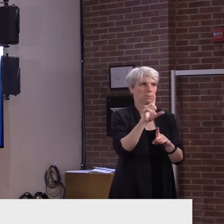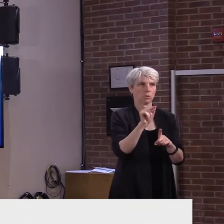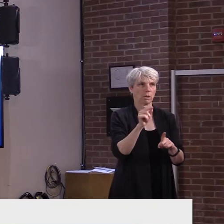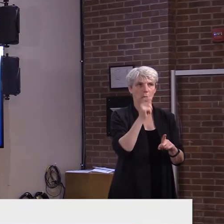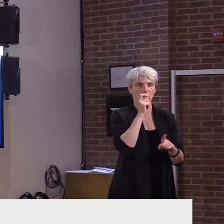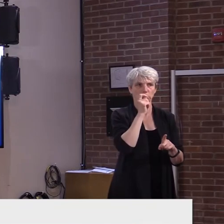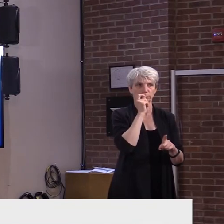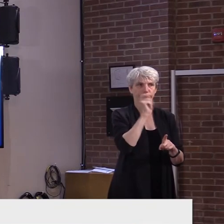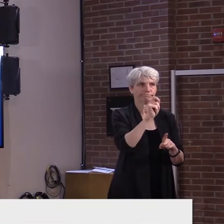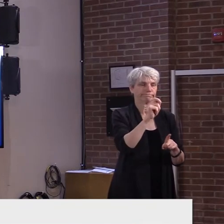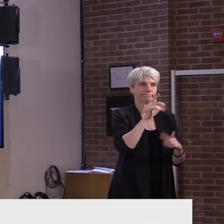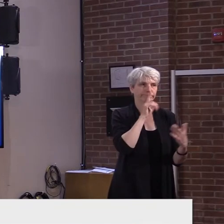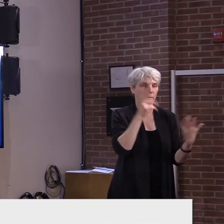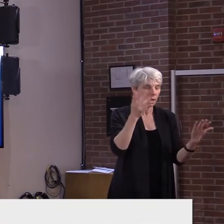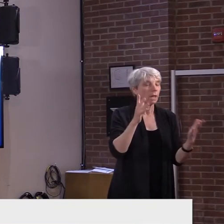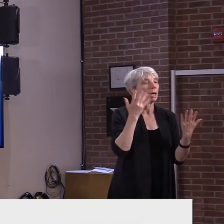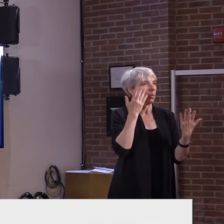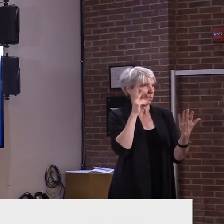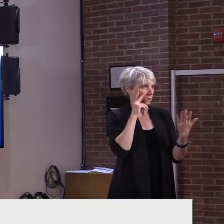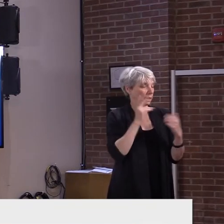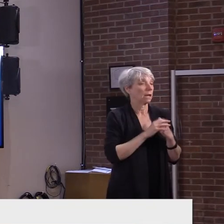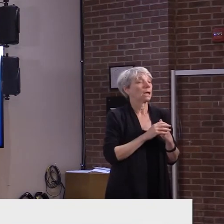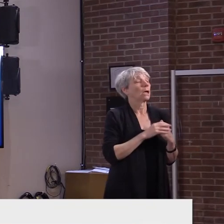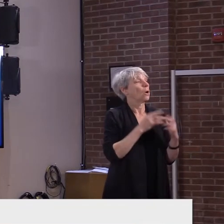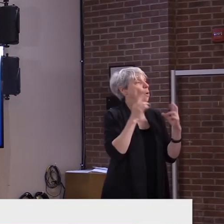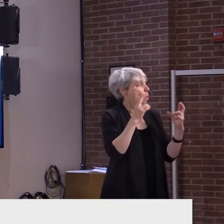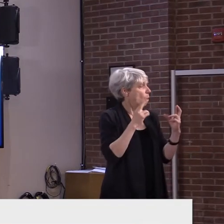is sort of do everything that we did